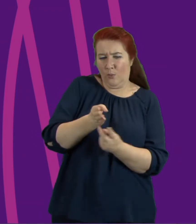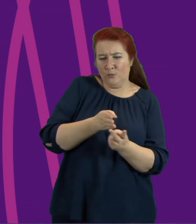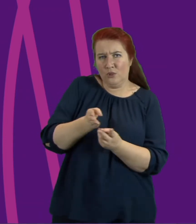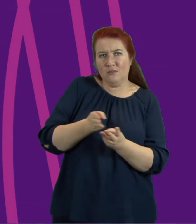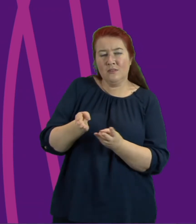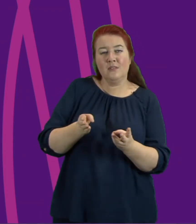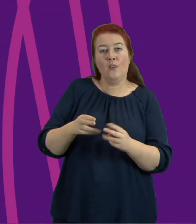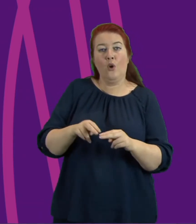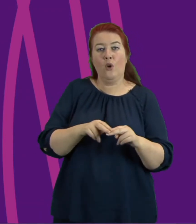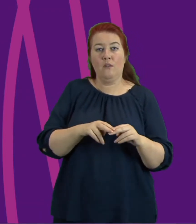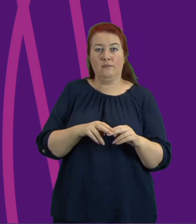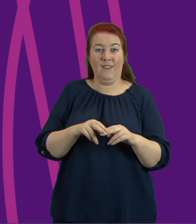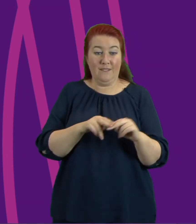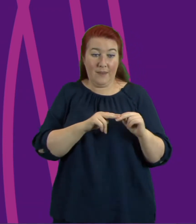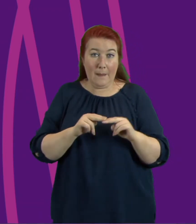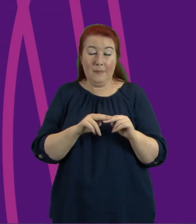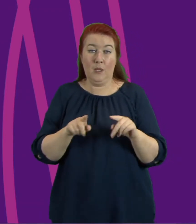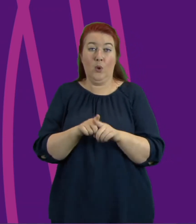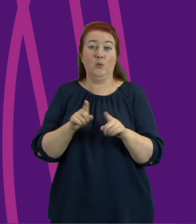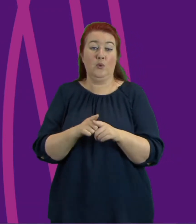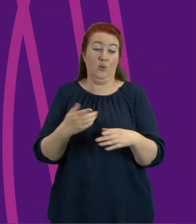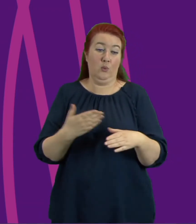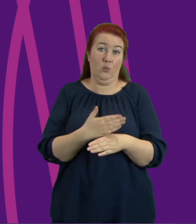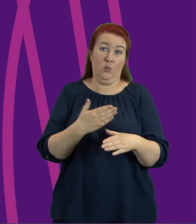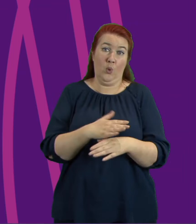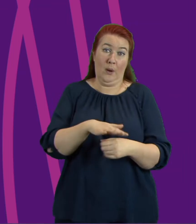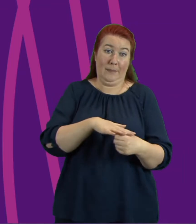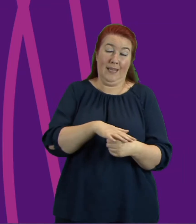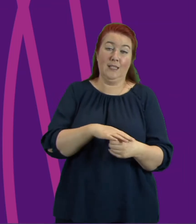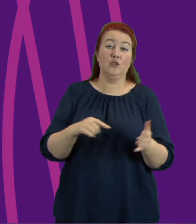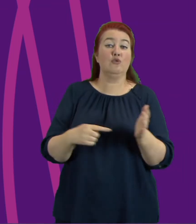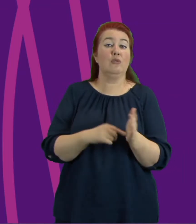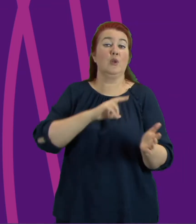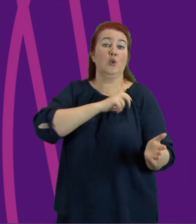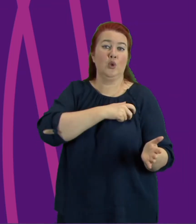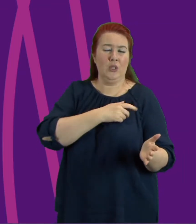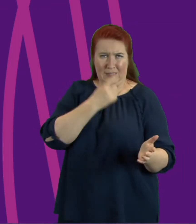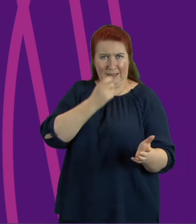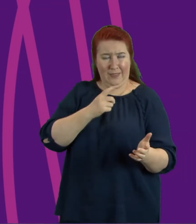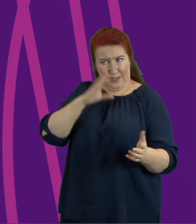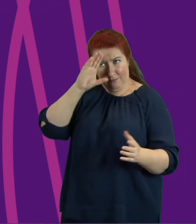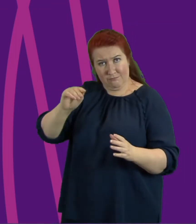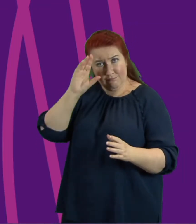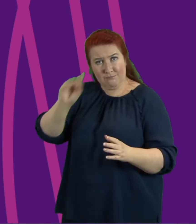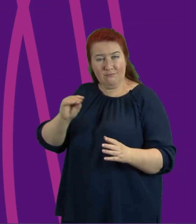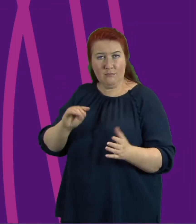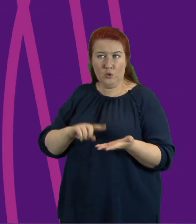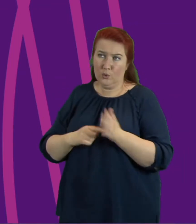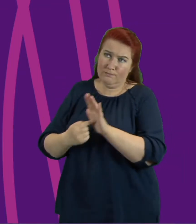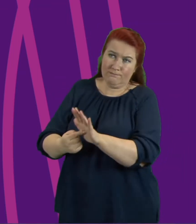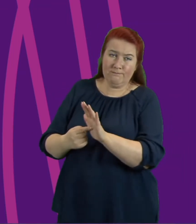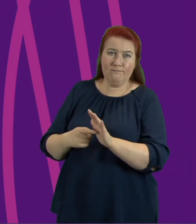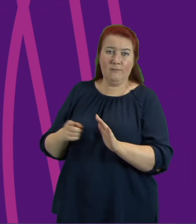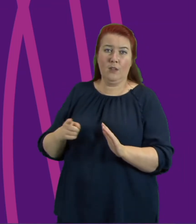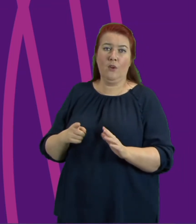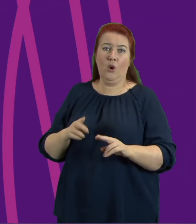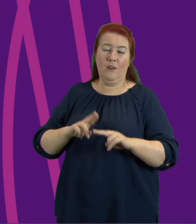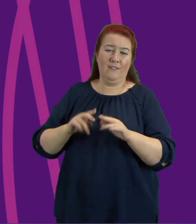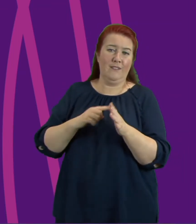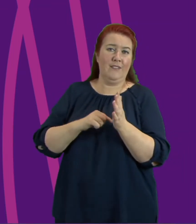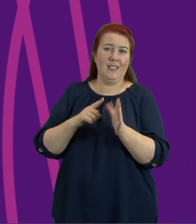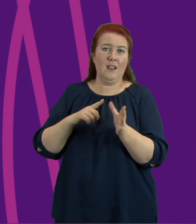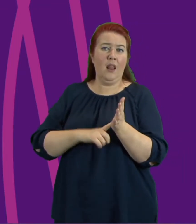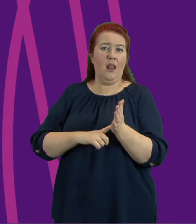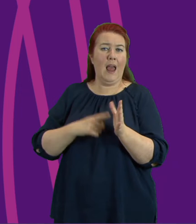and workplace trade union representatives to make their views known in order to make representations for a fatal accident